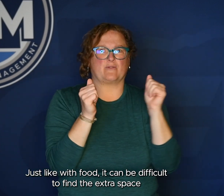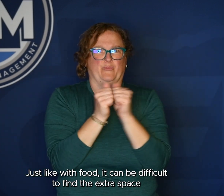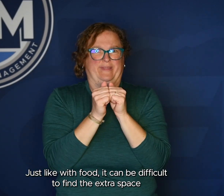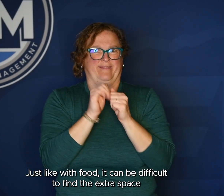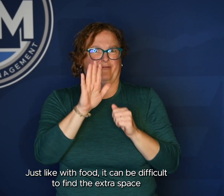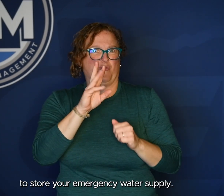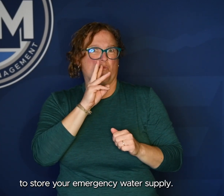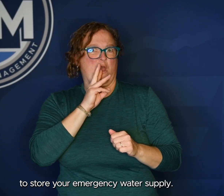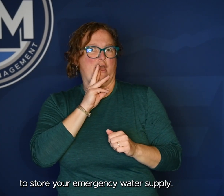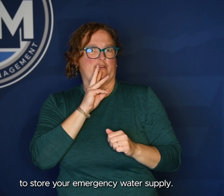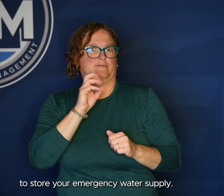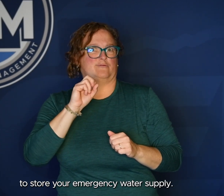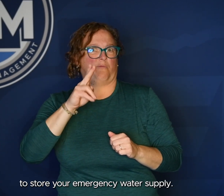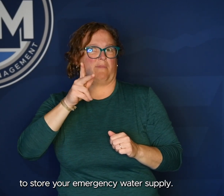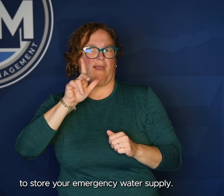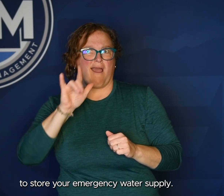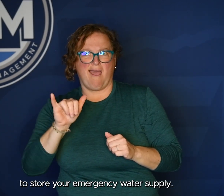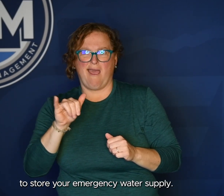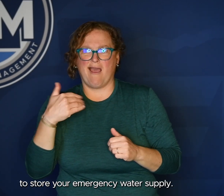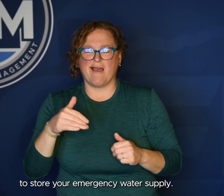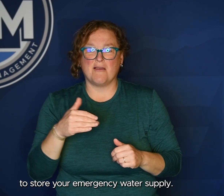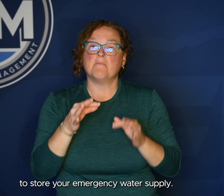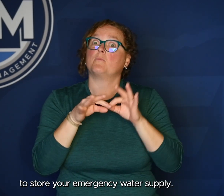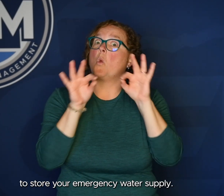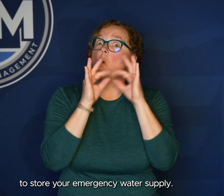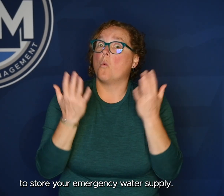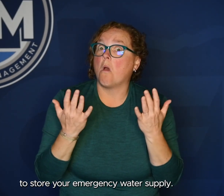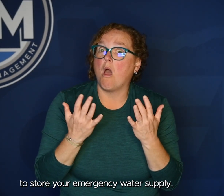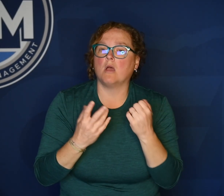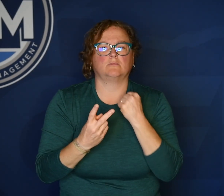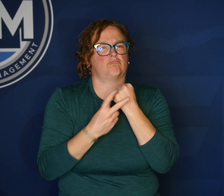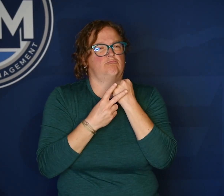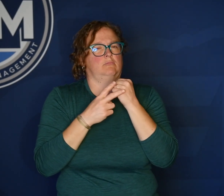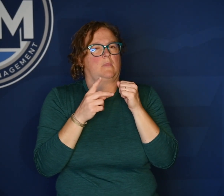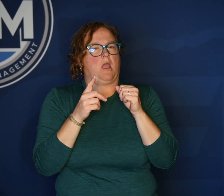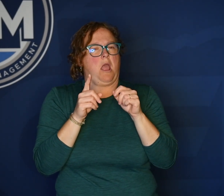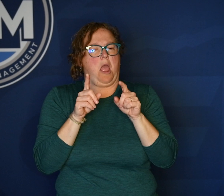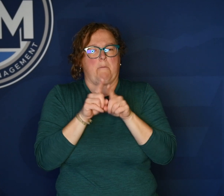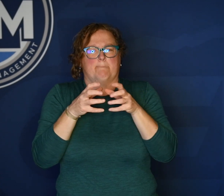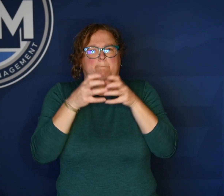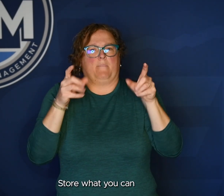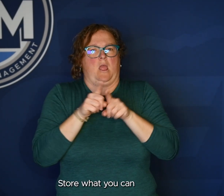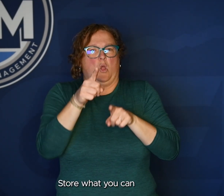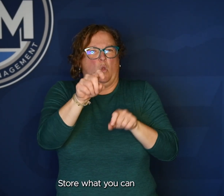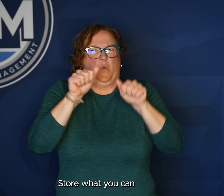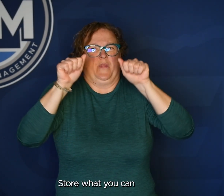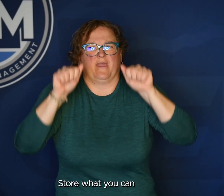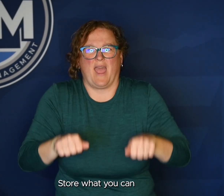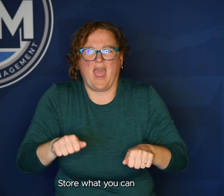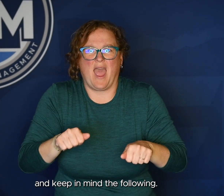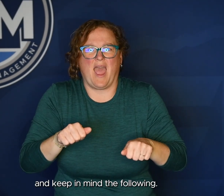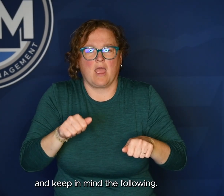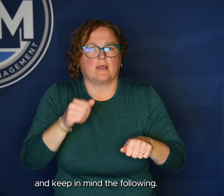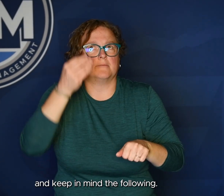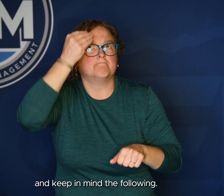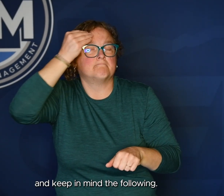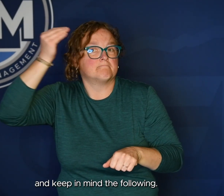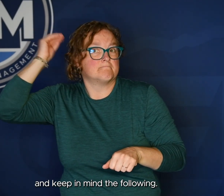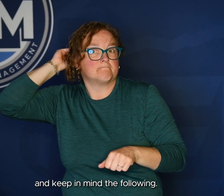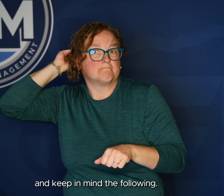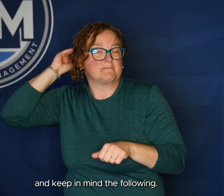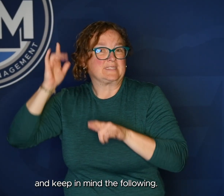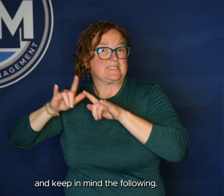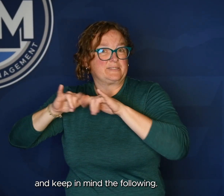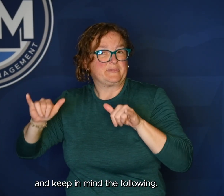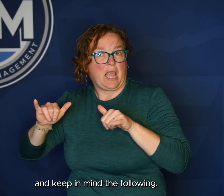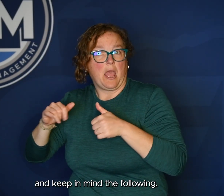find extra space to store your emergency water supply. Store what you can and keep in mind